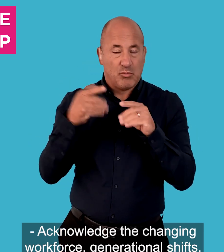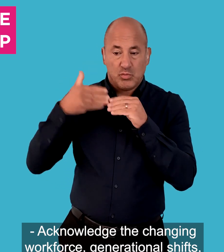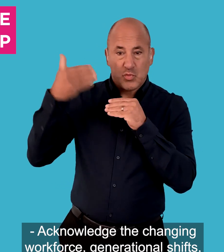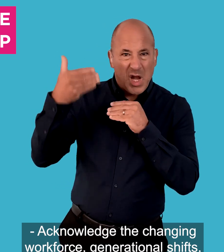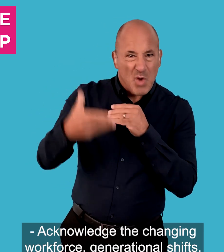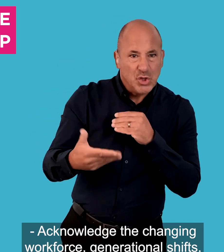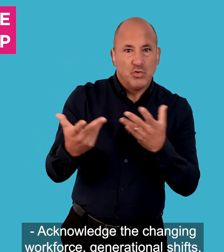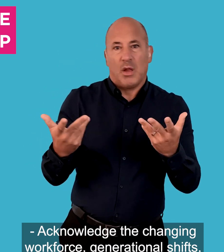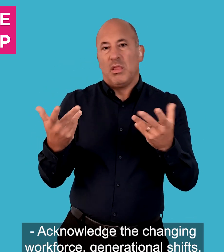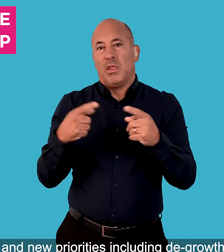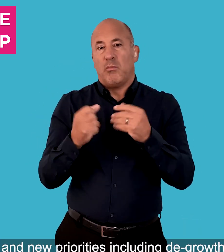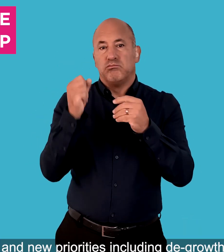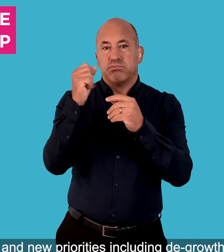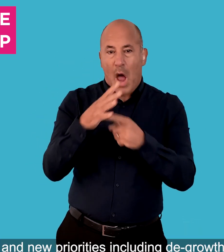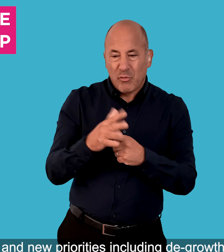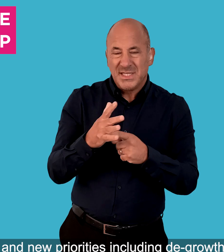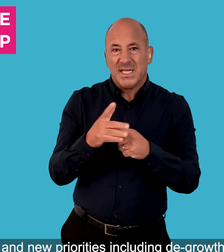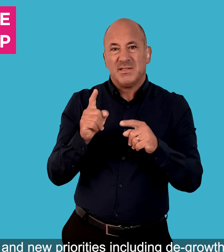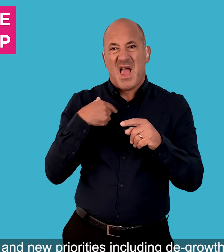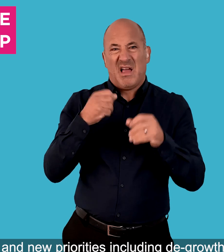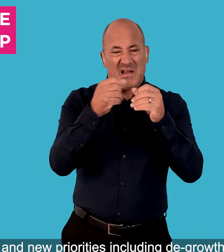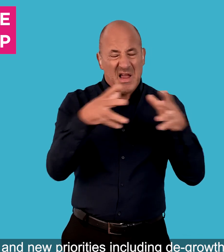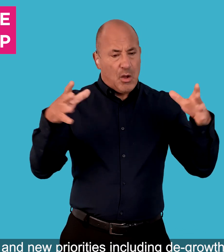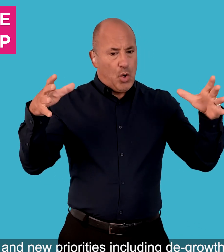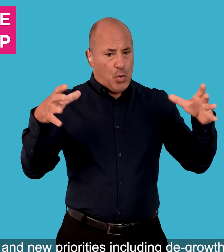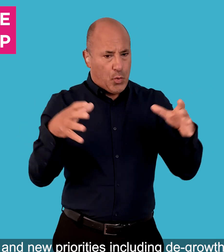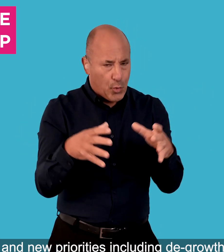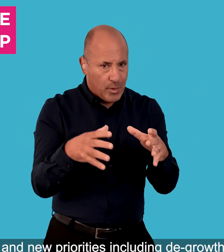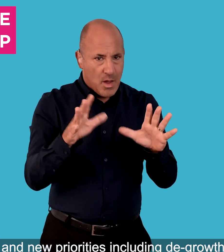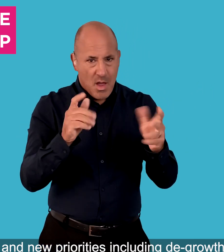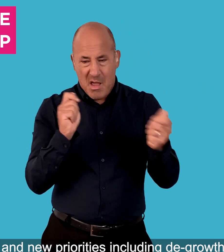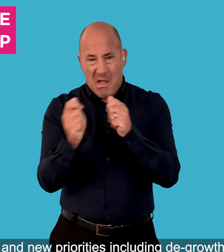shifts, and new priorities including degrowth.